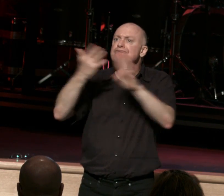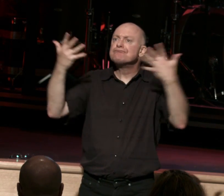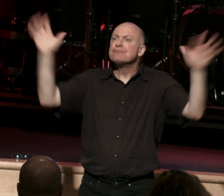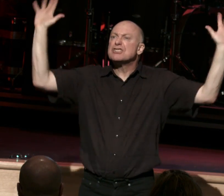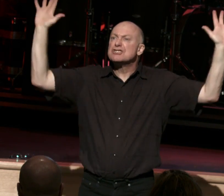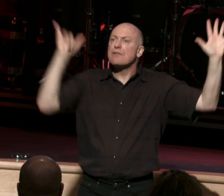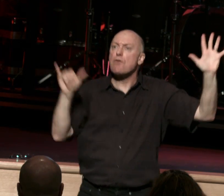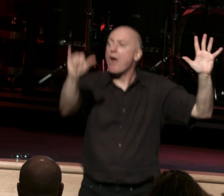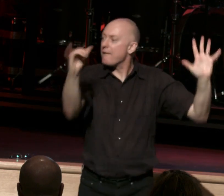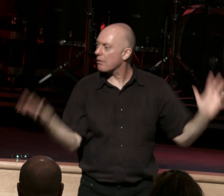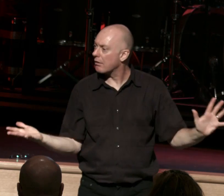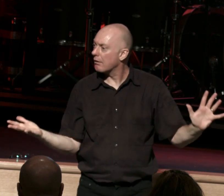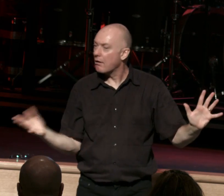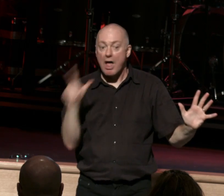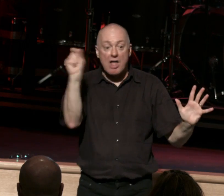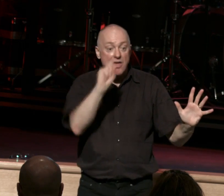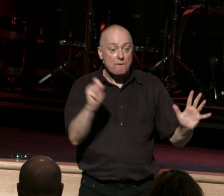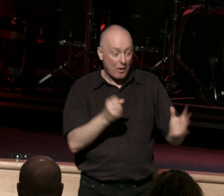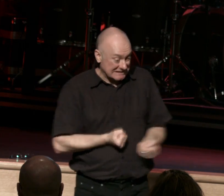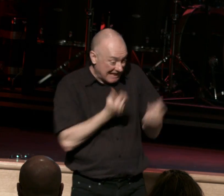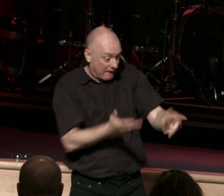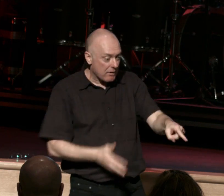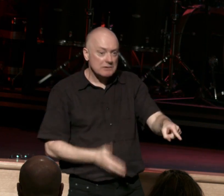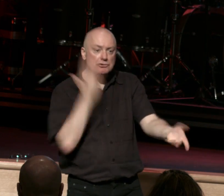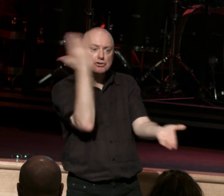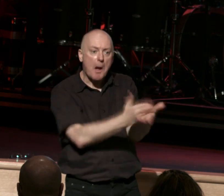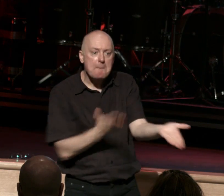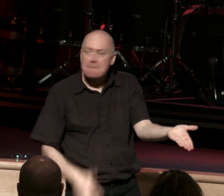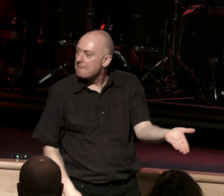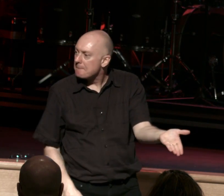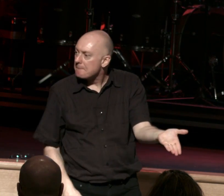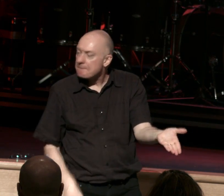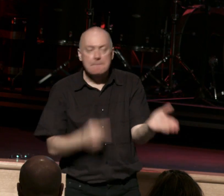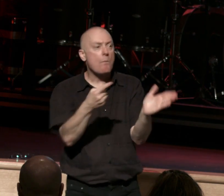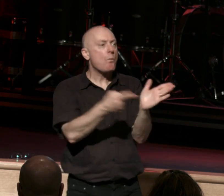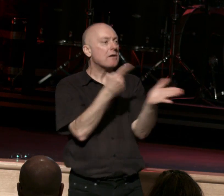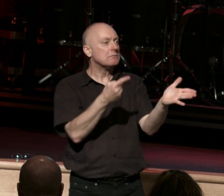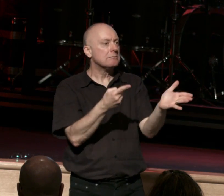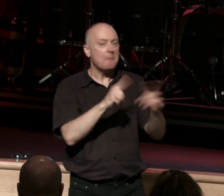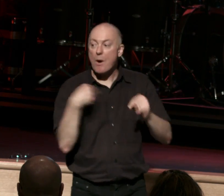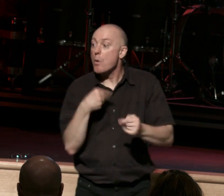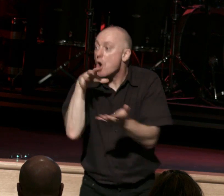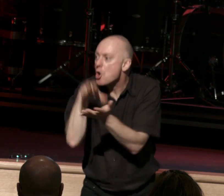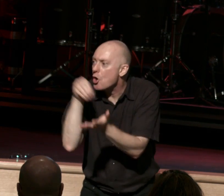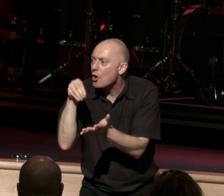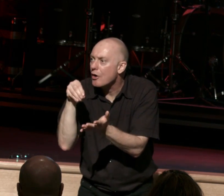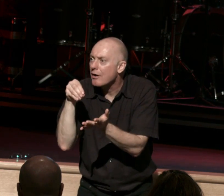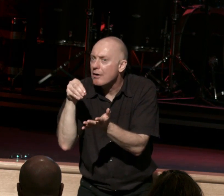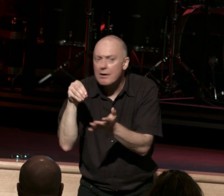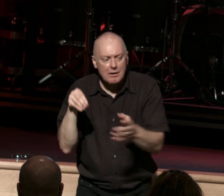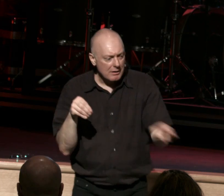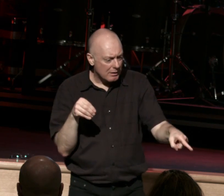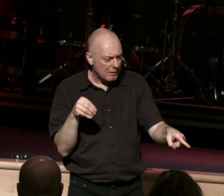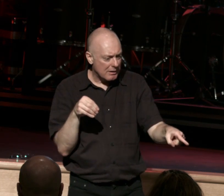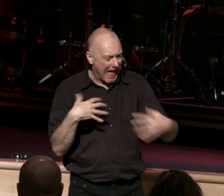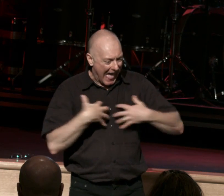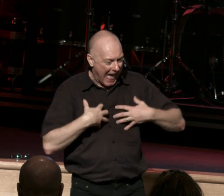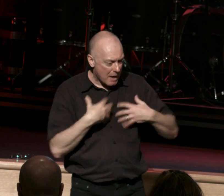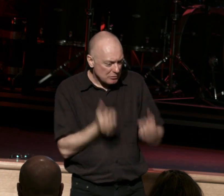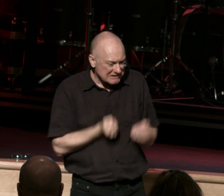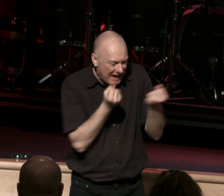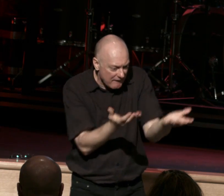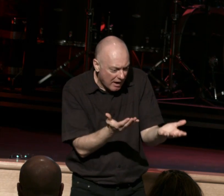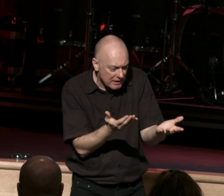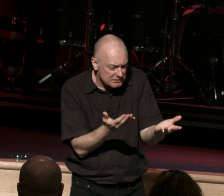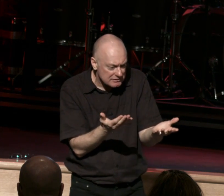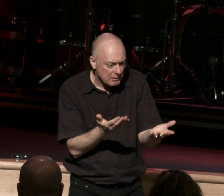been forgiven forever, and therefore the sacrifices would cease. But here again we learn the very fact that